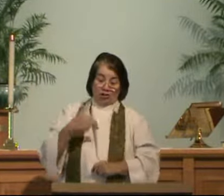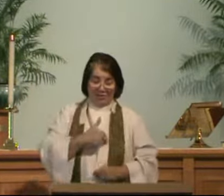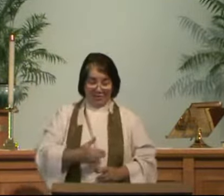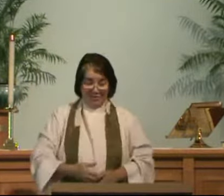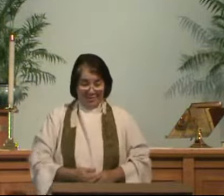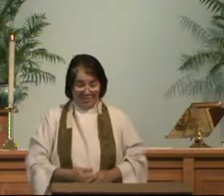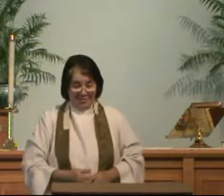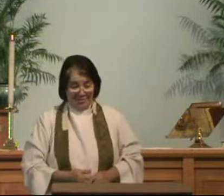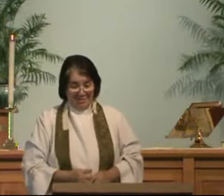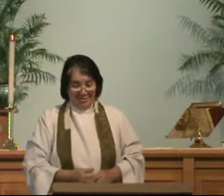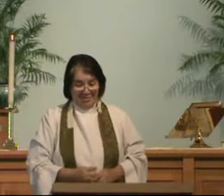us.